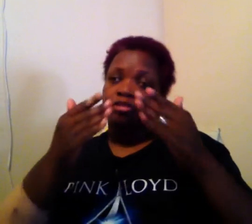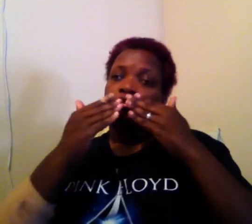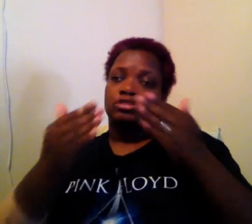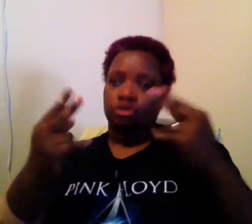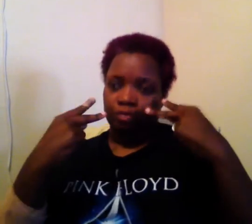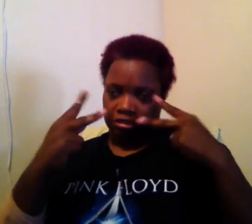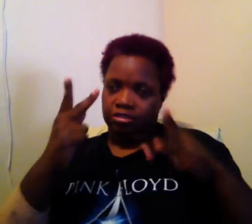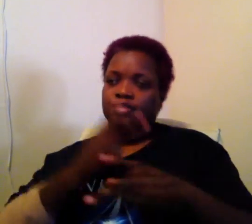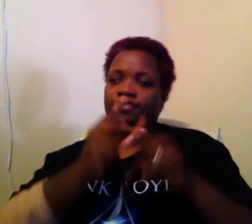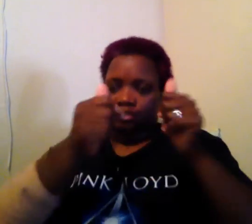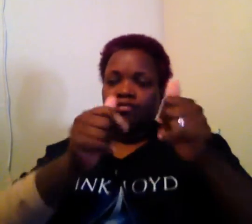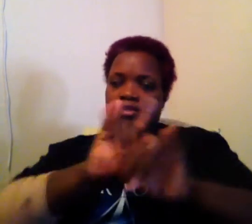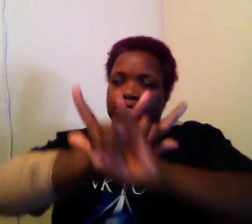You don't want to do it to me.